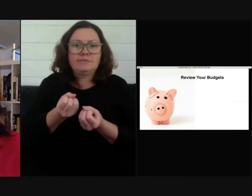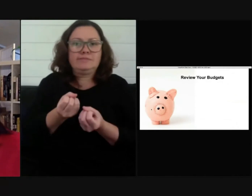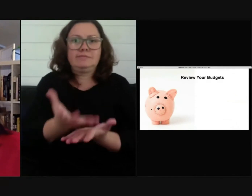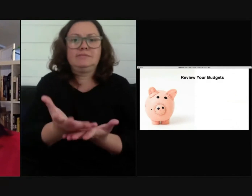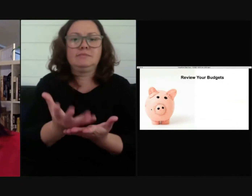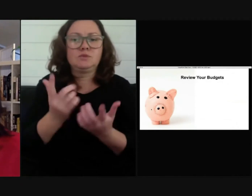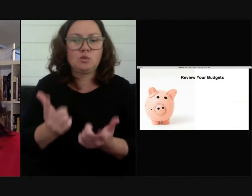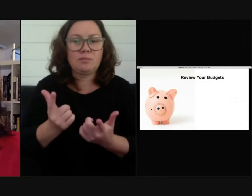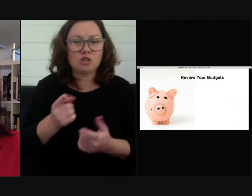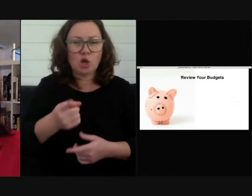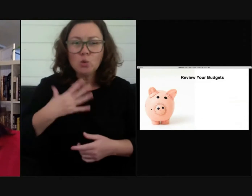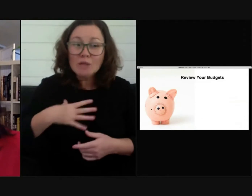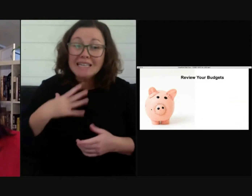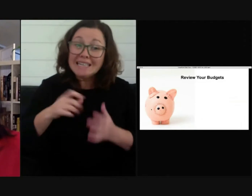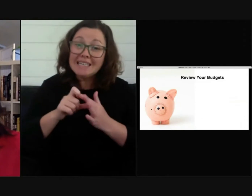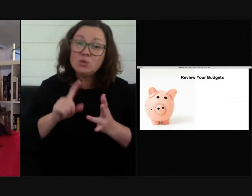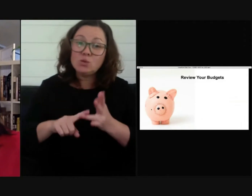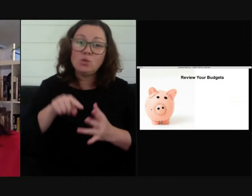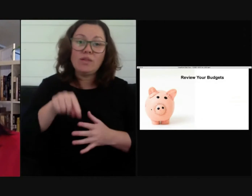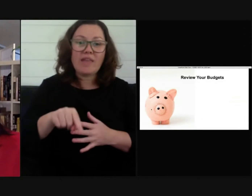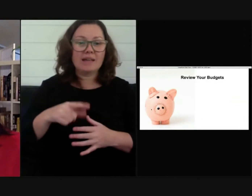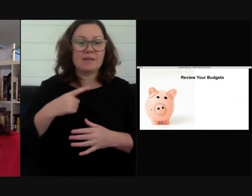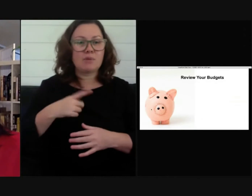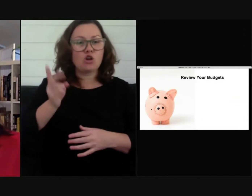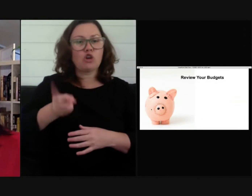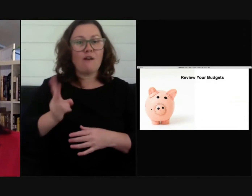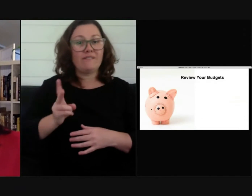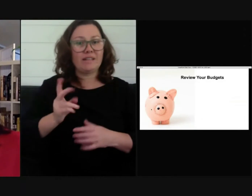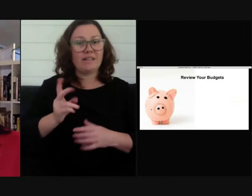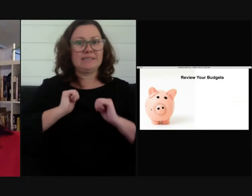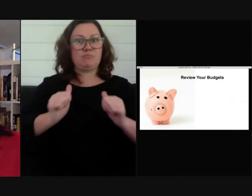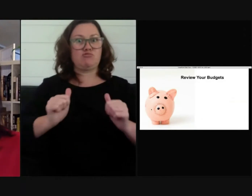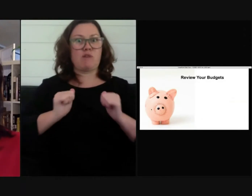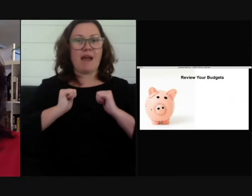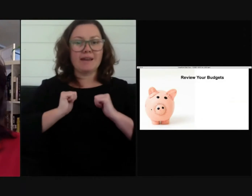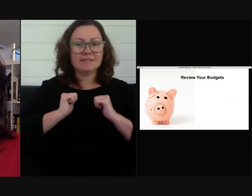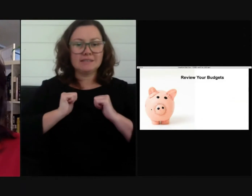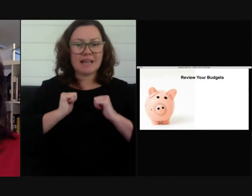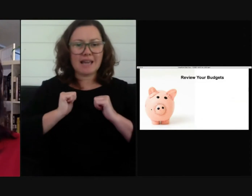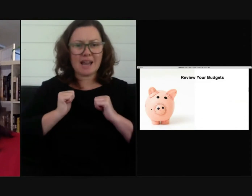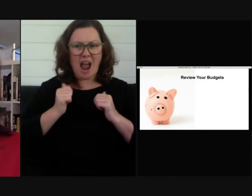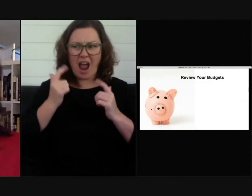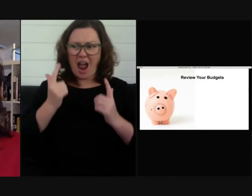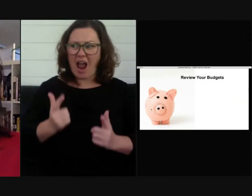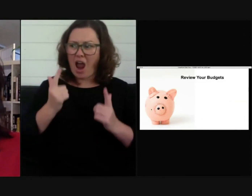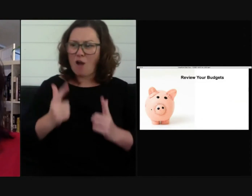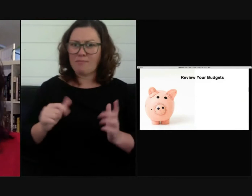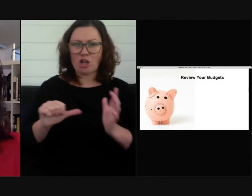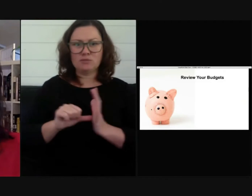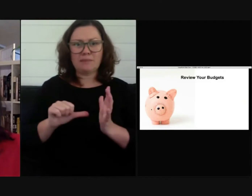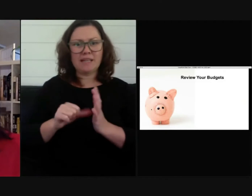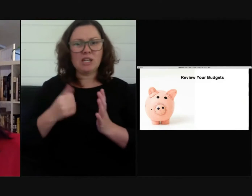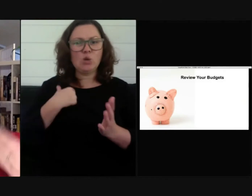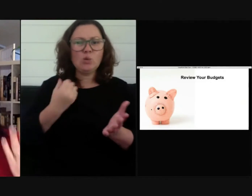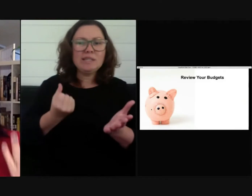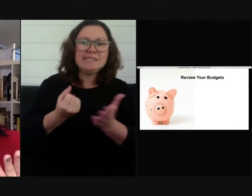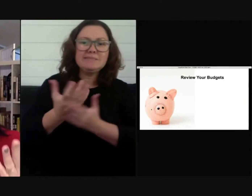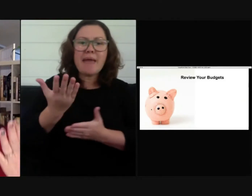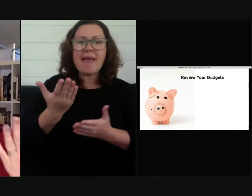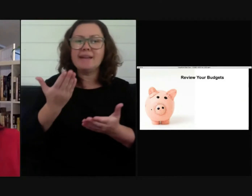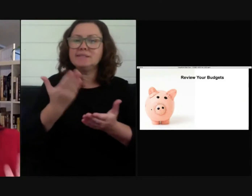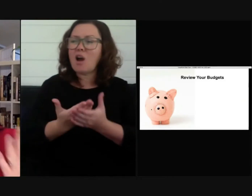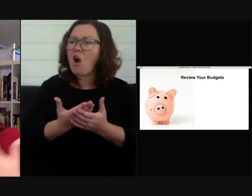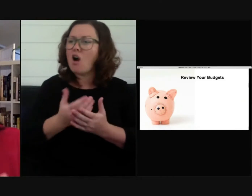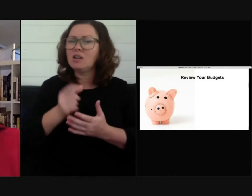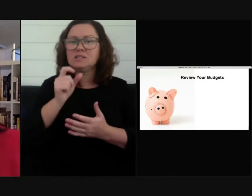quite surprising how much money we spend on incidental things that we just don't notice. And that's true